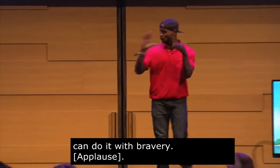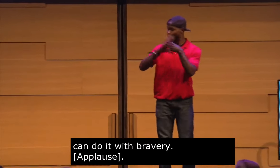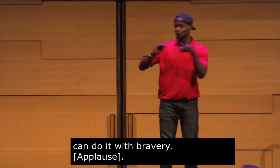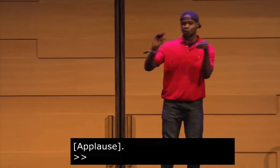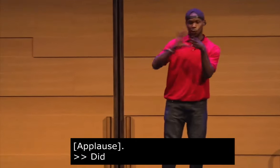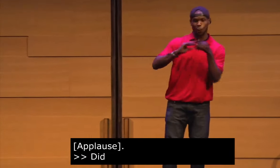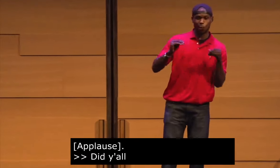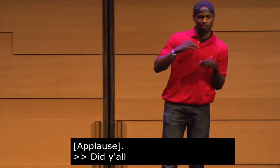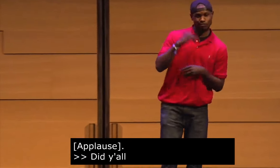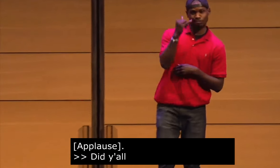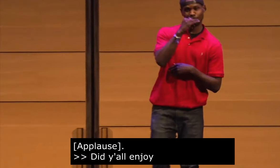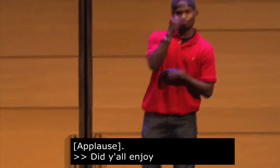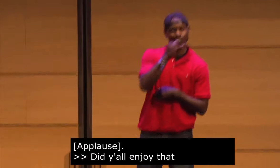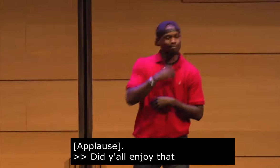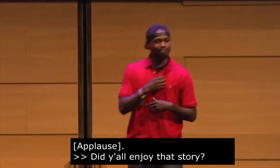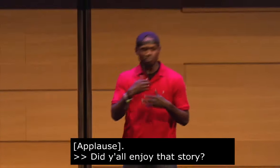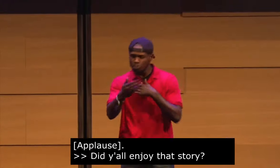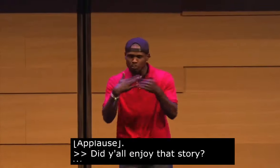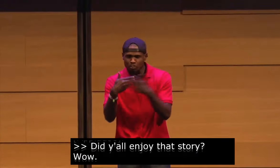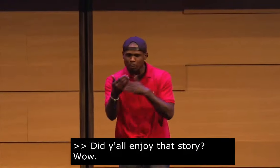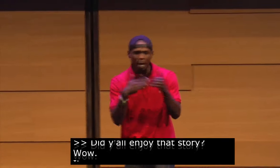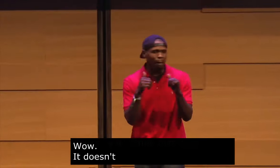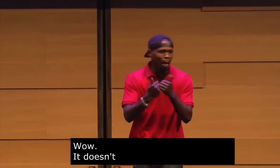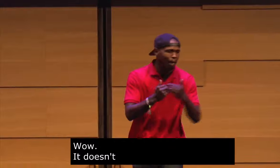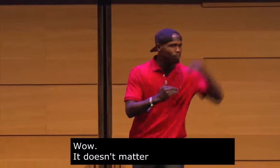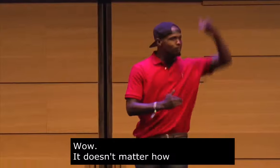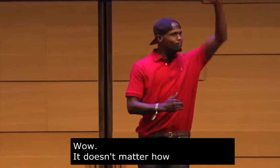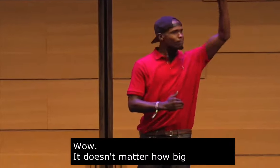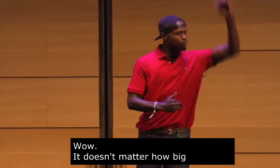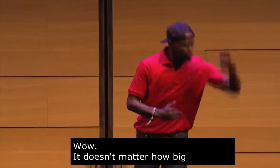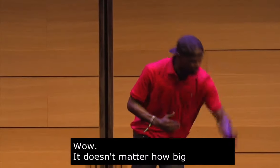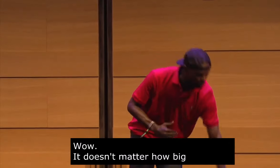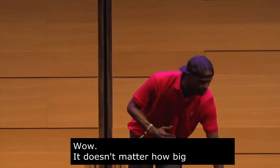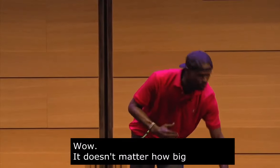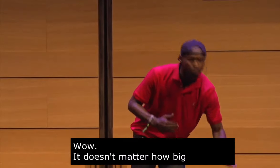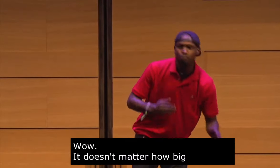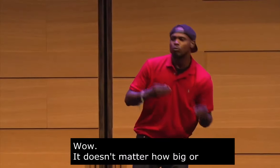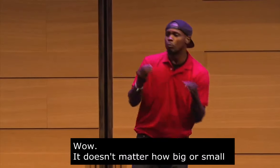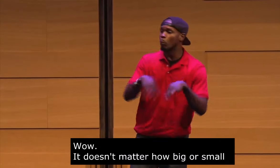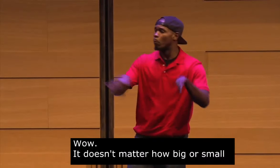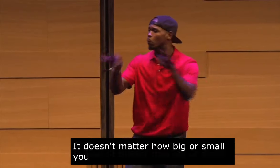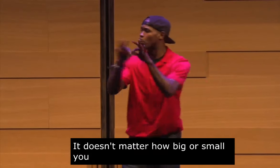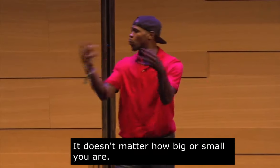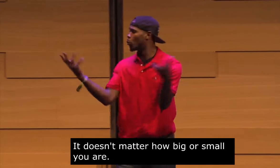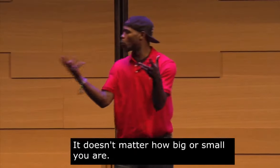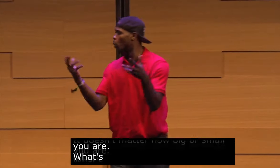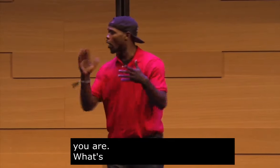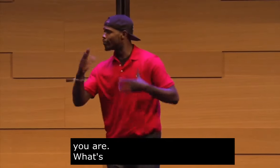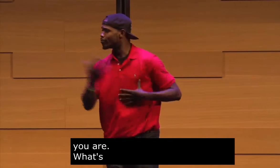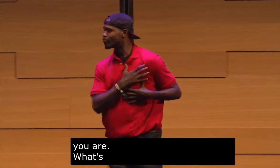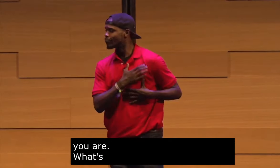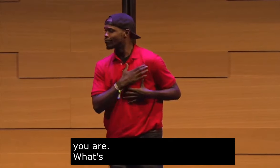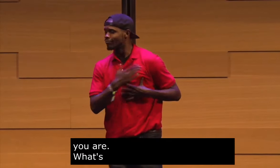Did y'all enjoy that story? Wow. It doesn't matter how big or small you are. What's important is